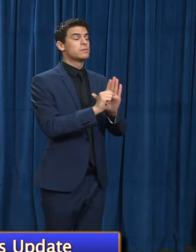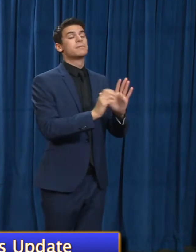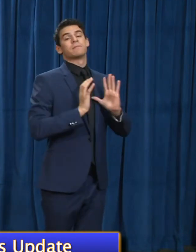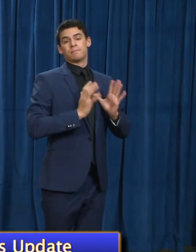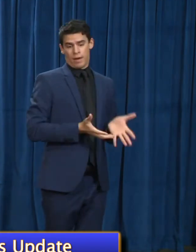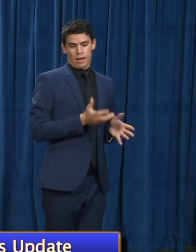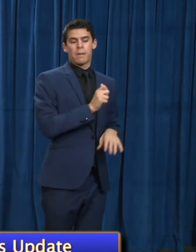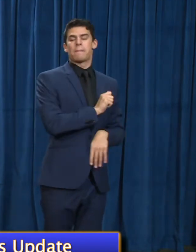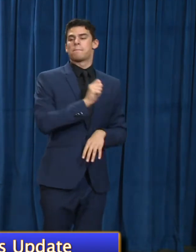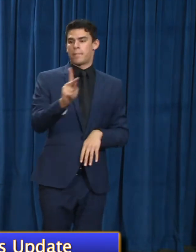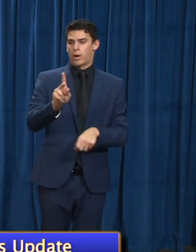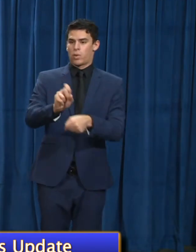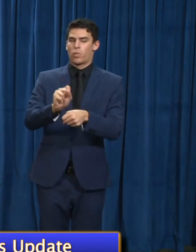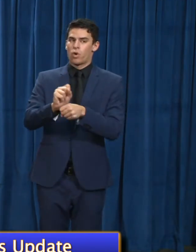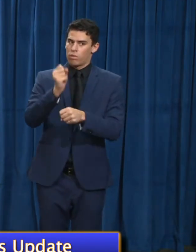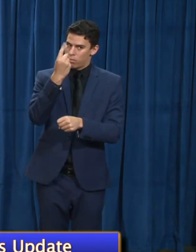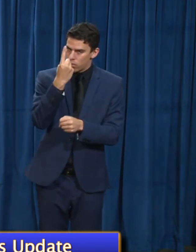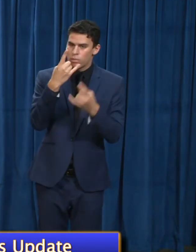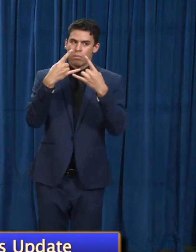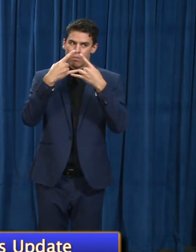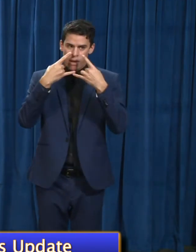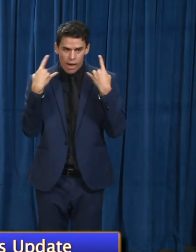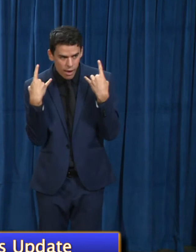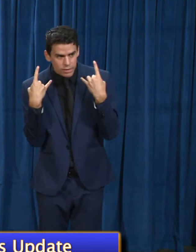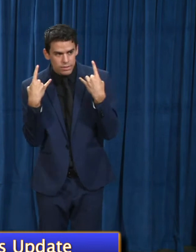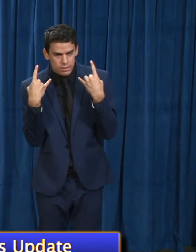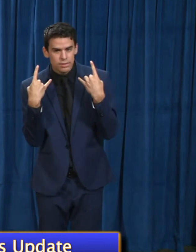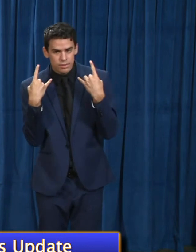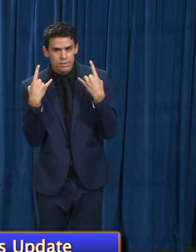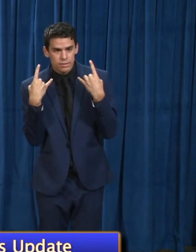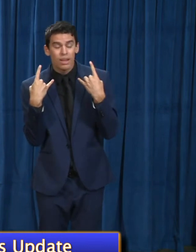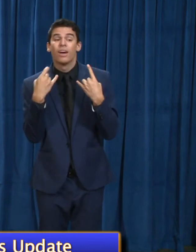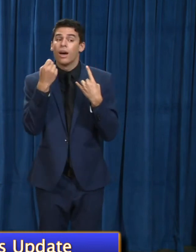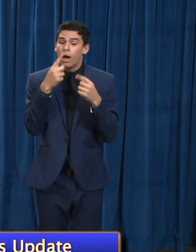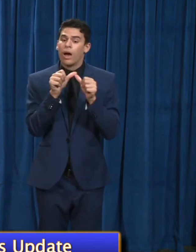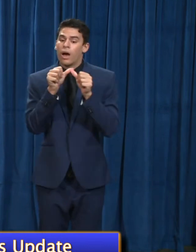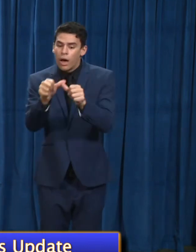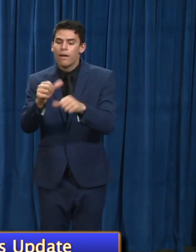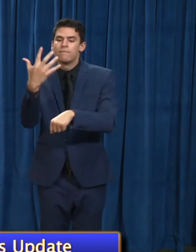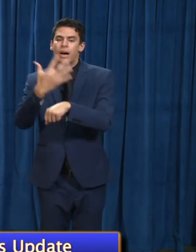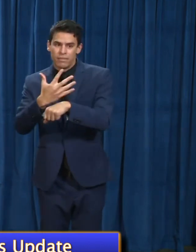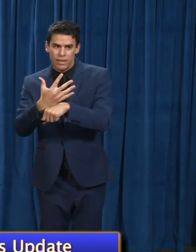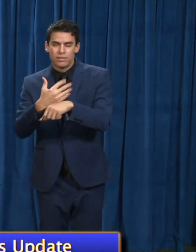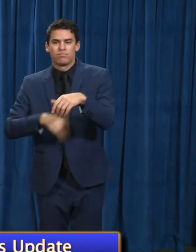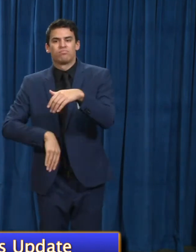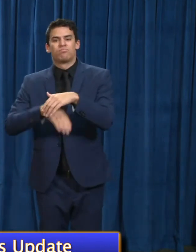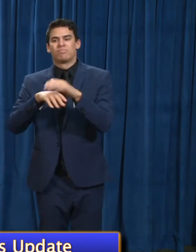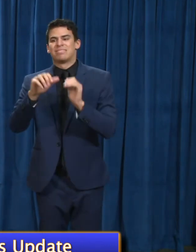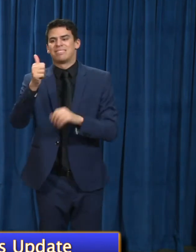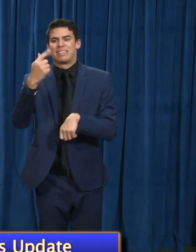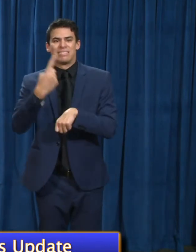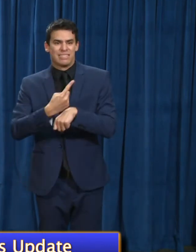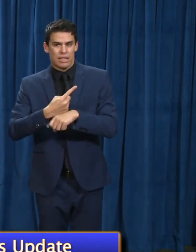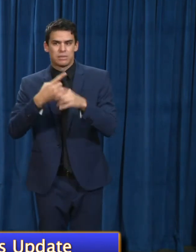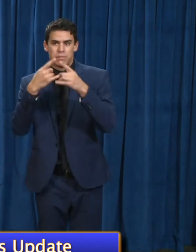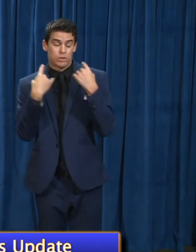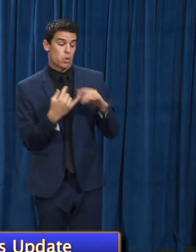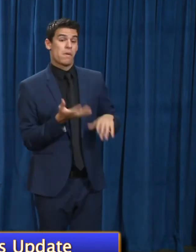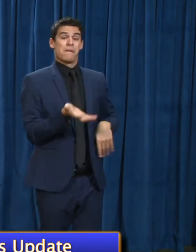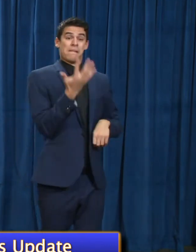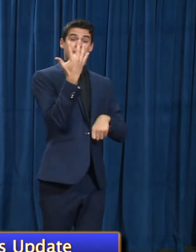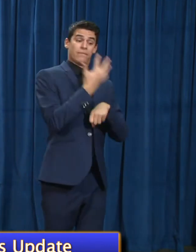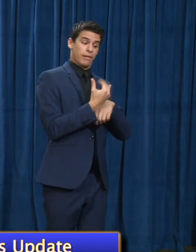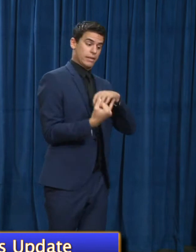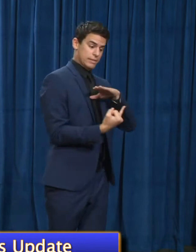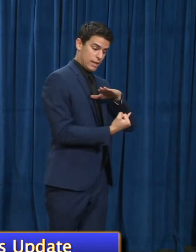mask yourself, and you need to mask for additional 5 days. So up to 10-day mask for those